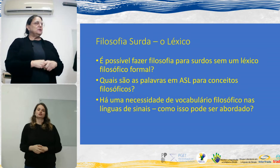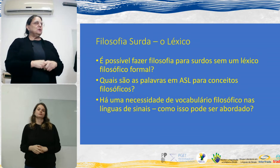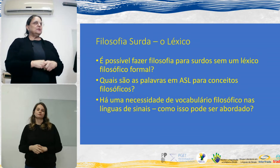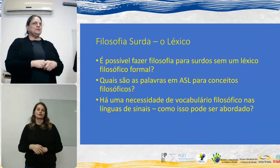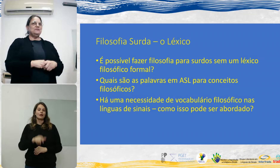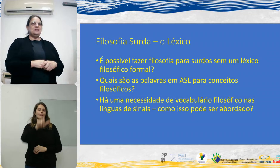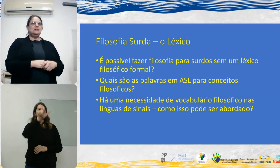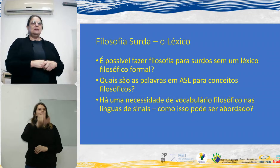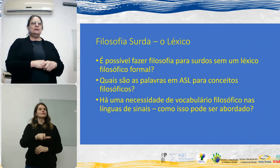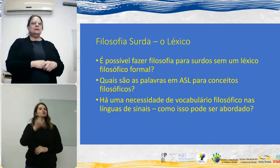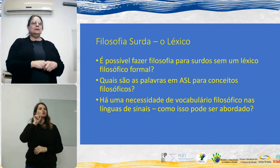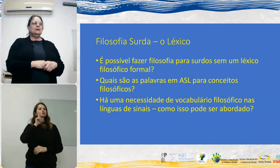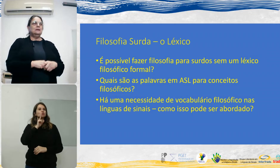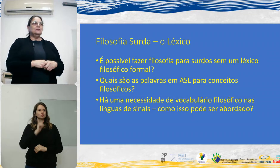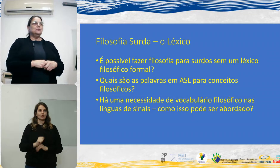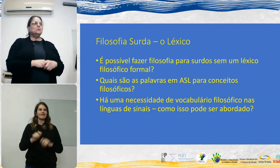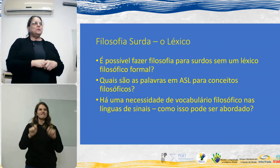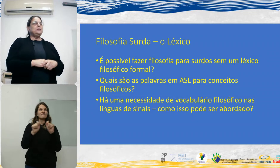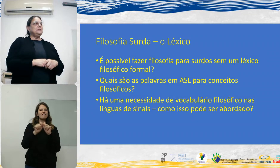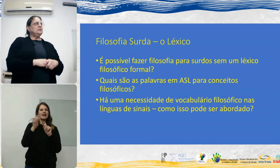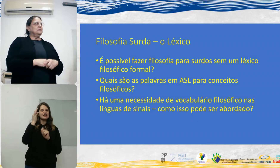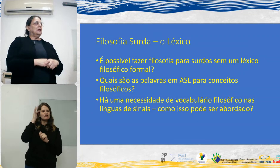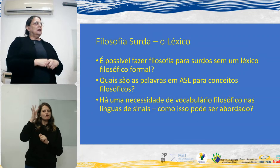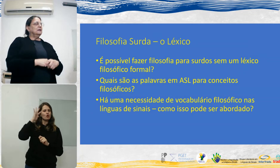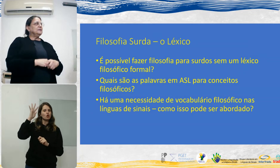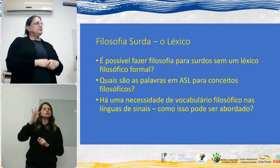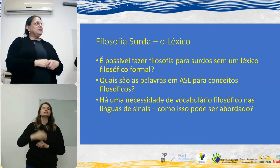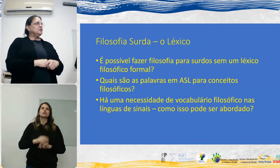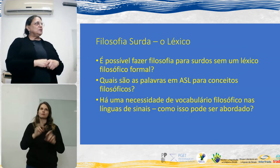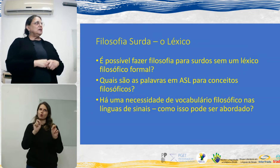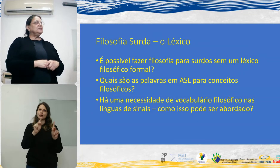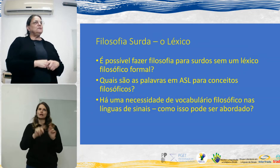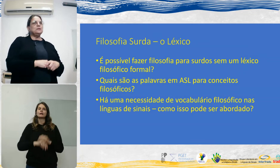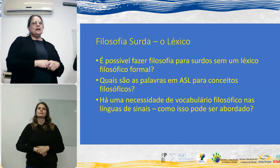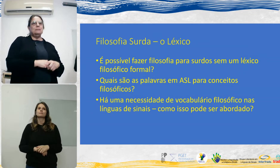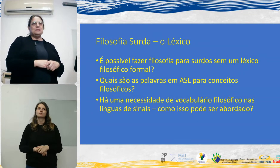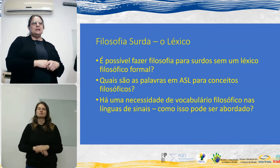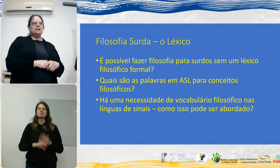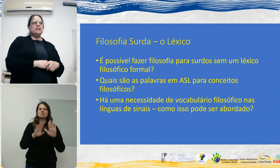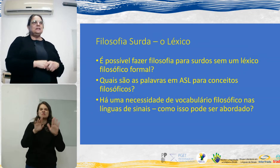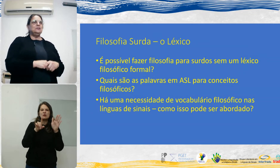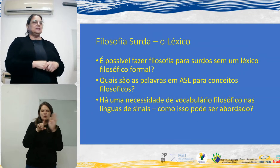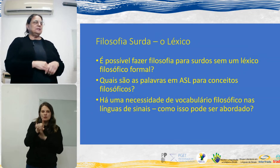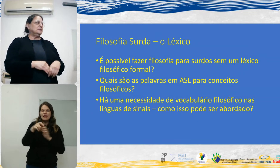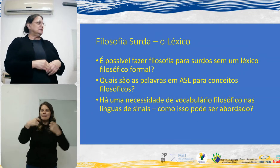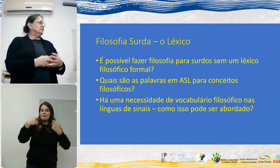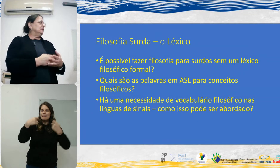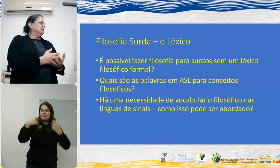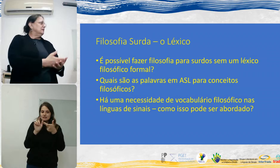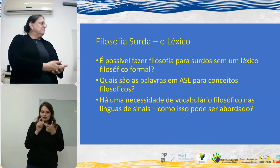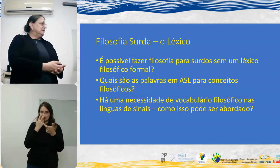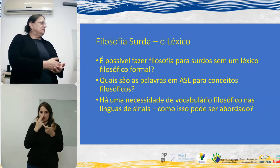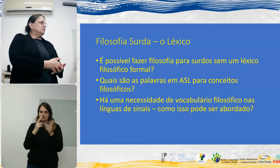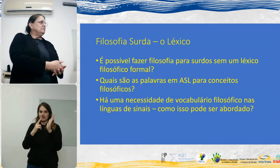do philosophy, do we need to have specialized vocabulary, just as the mainstream